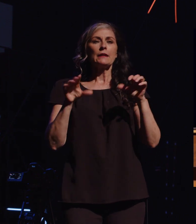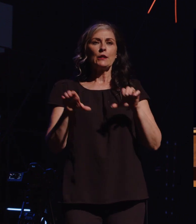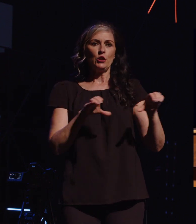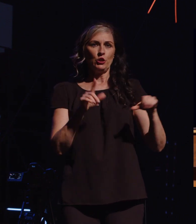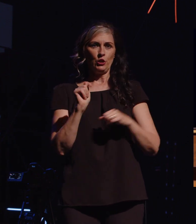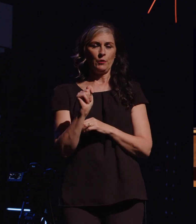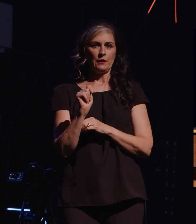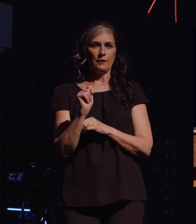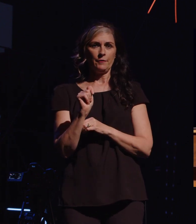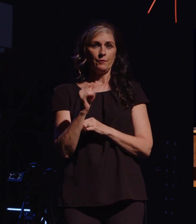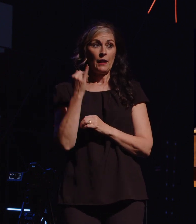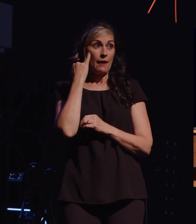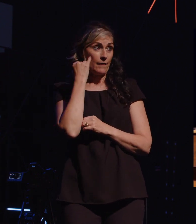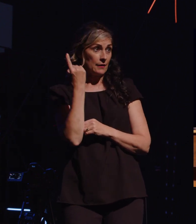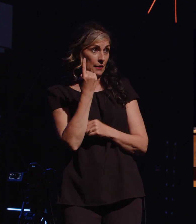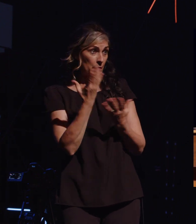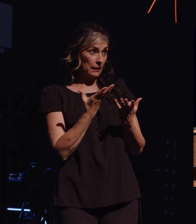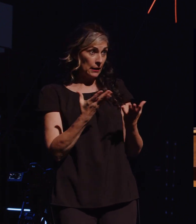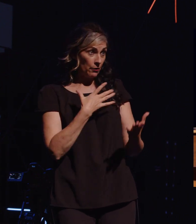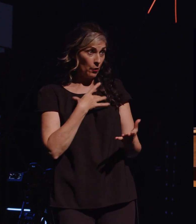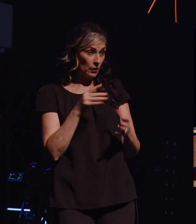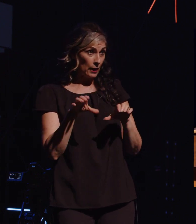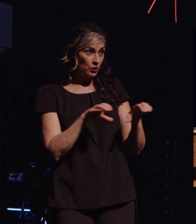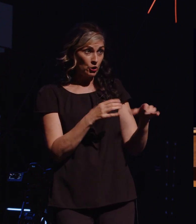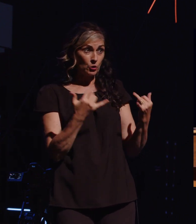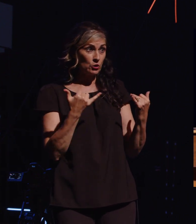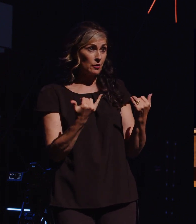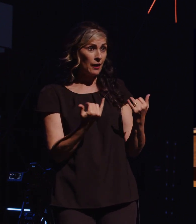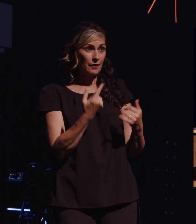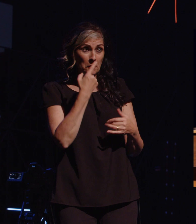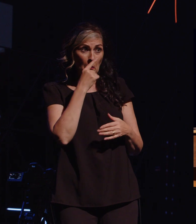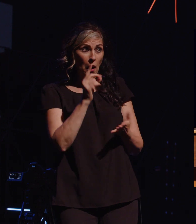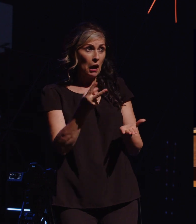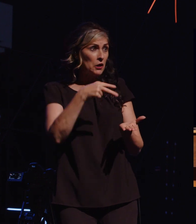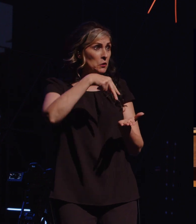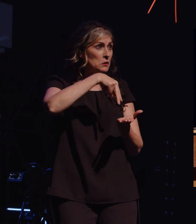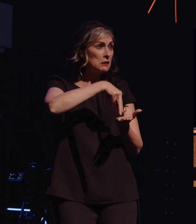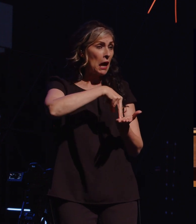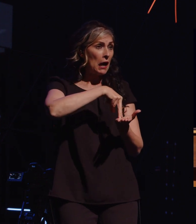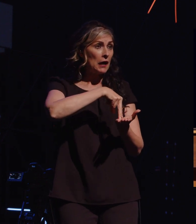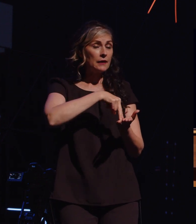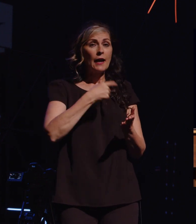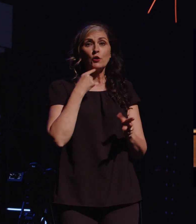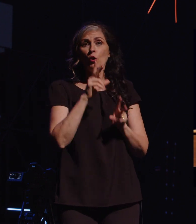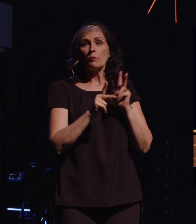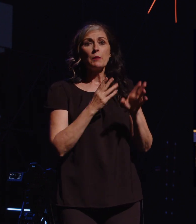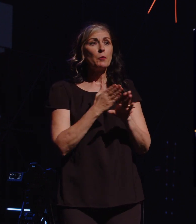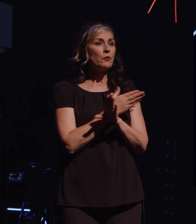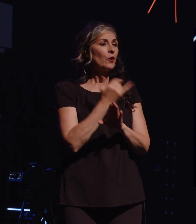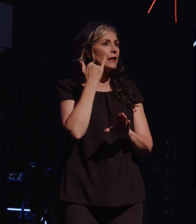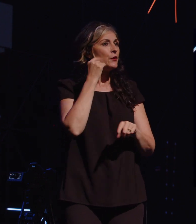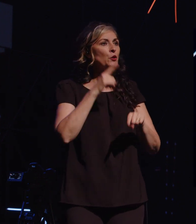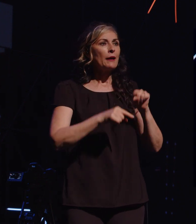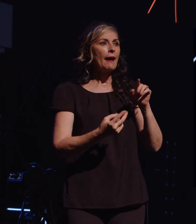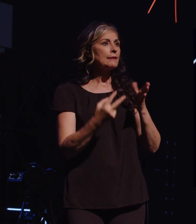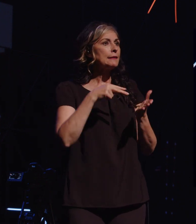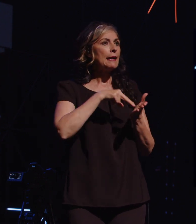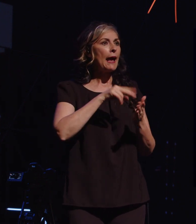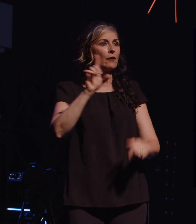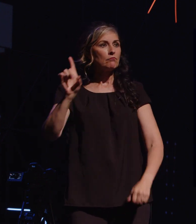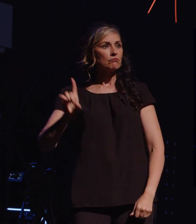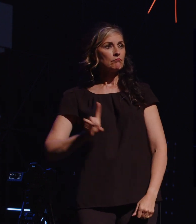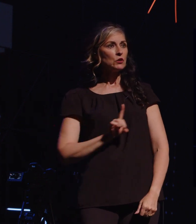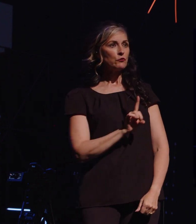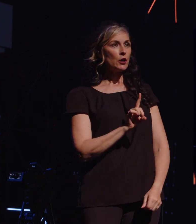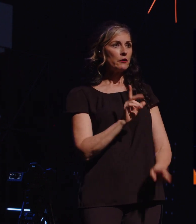this. If there's anyone here that'd like to do that today, would you just stand? I've told people this before, that if you can't stand in front of people